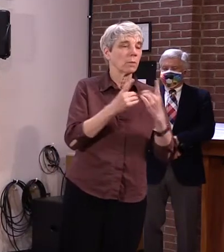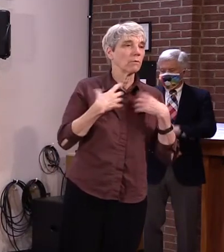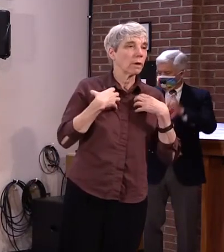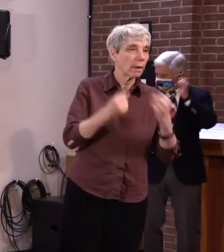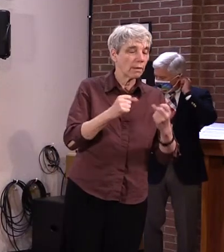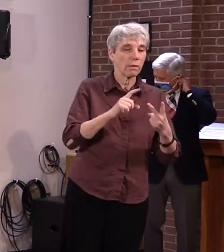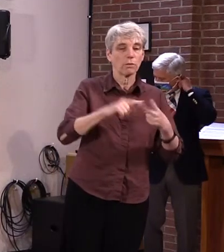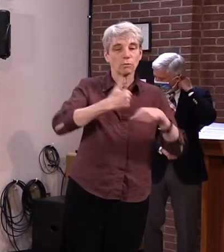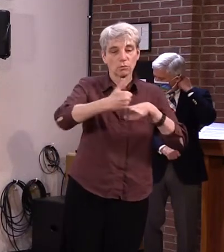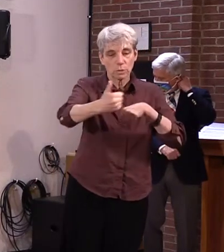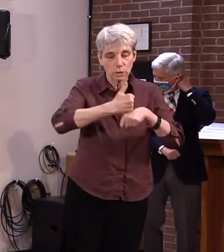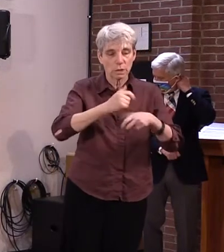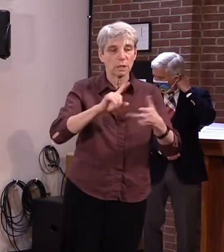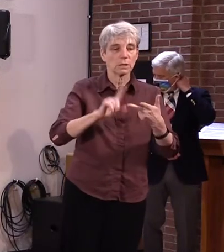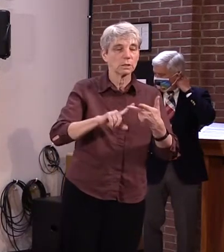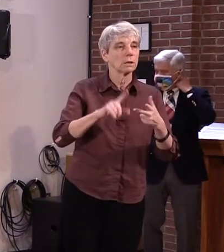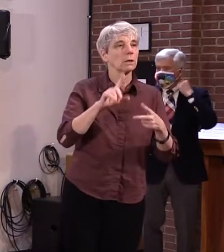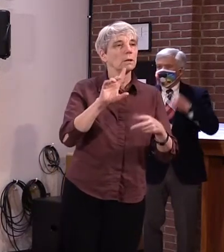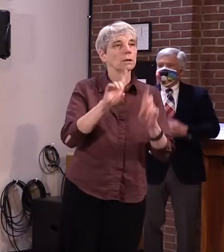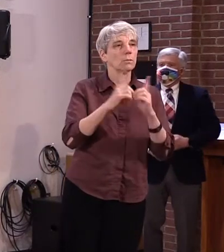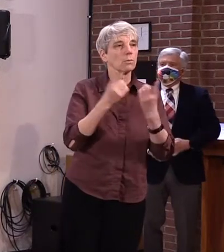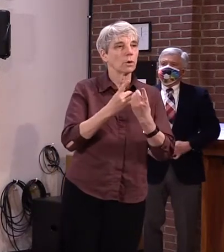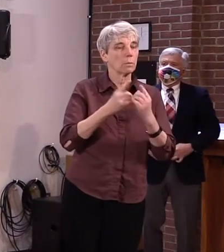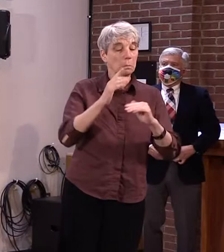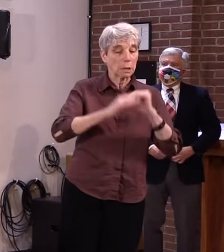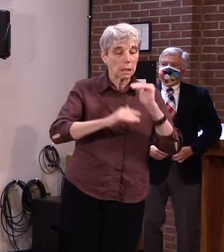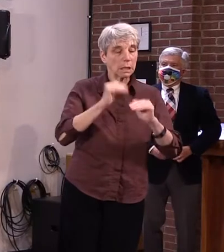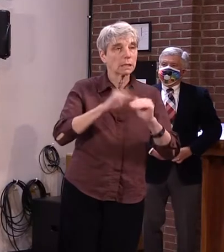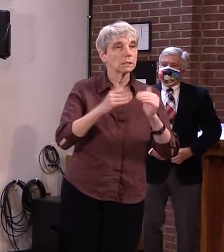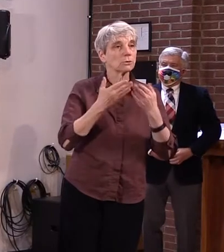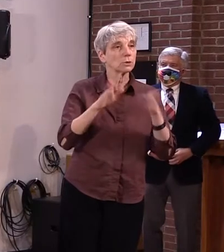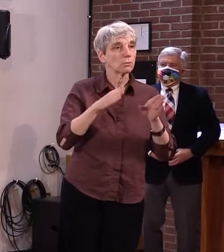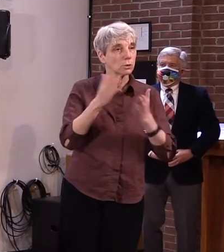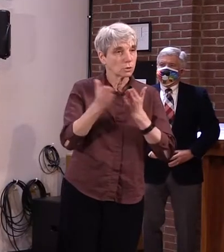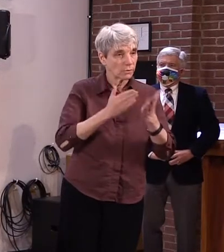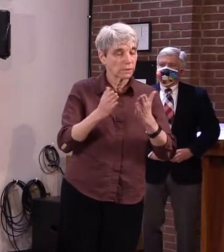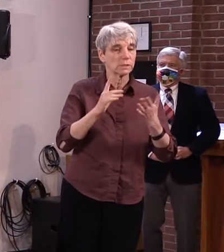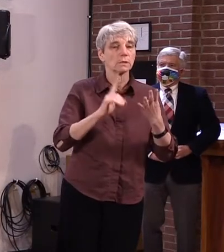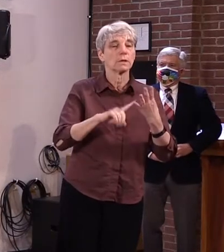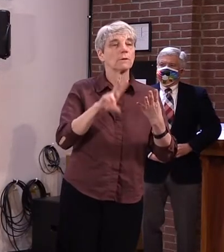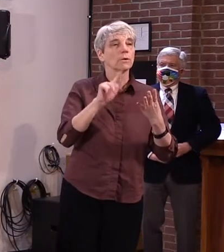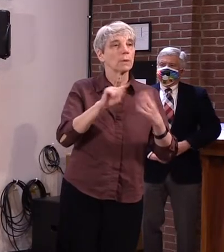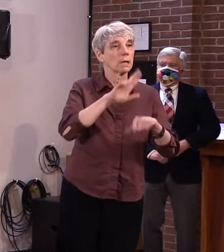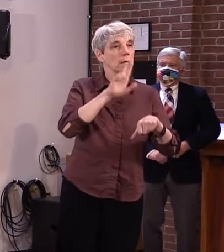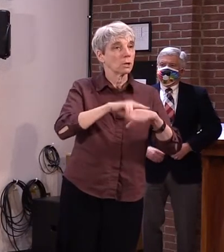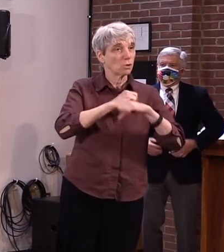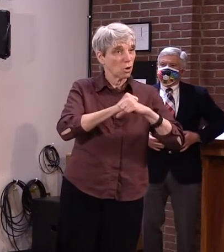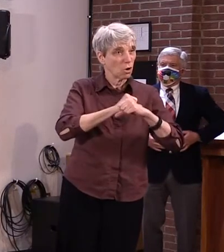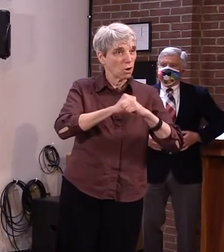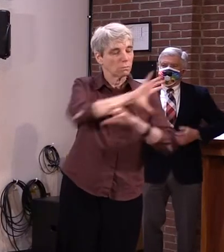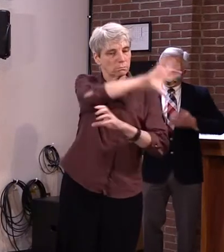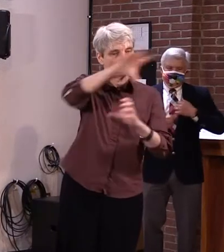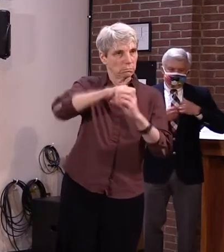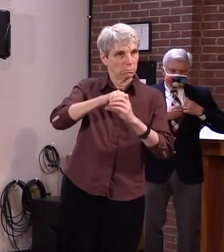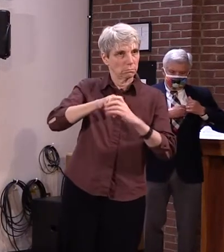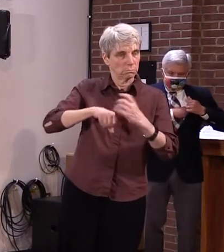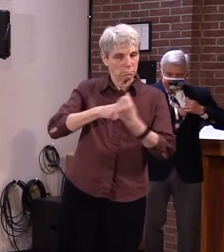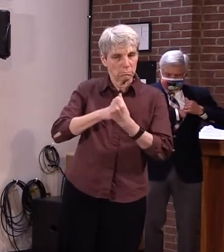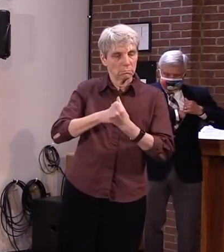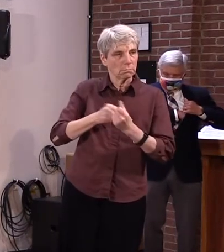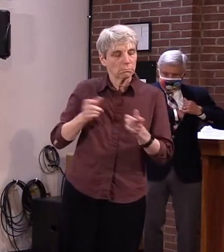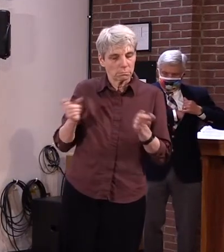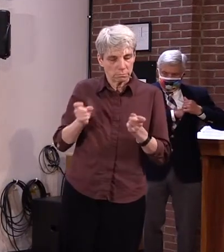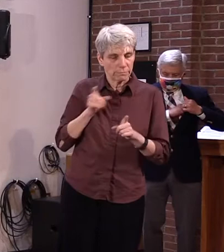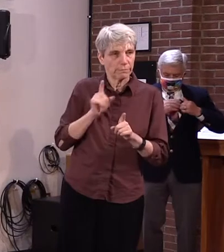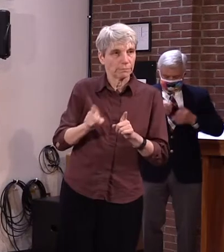the Department of Buildings and General Services, and the Vermont National Guard. Items are delivered on a statewide basis by the